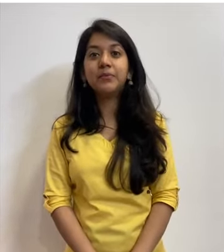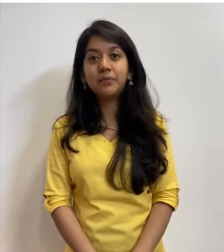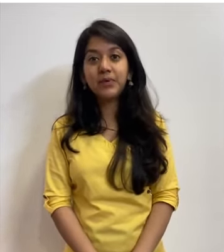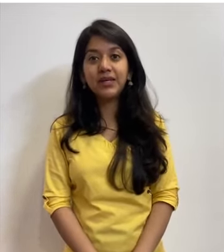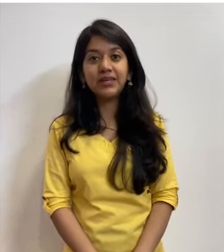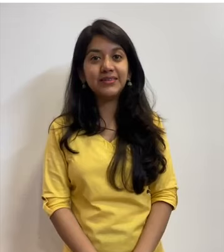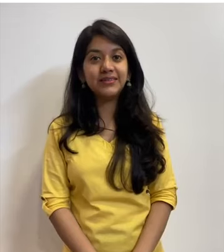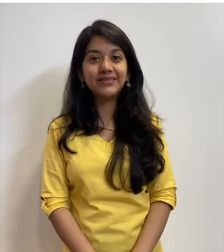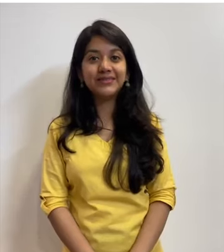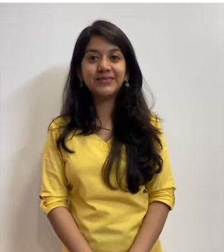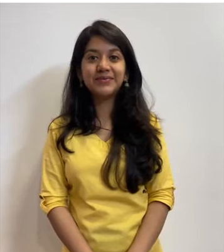P,